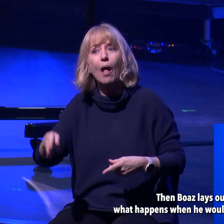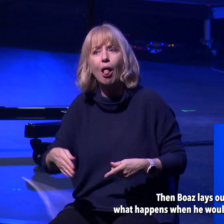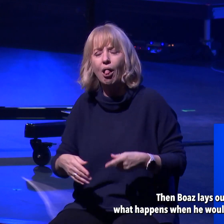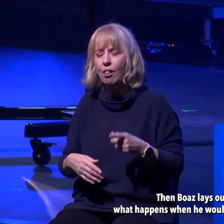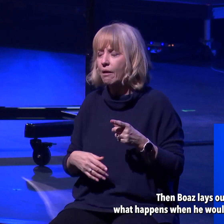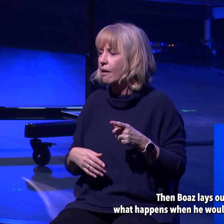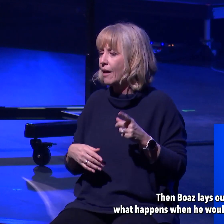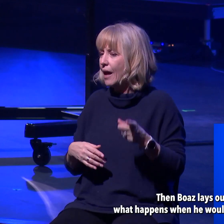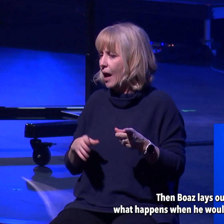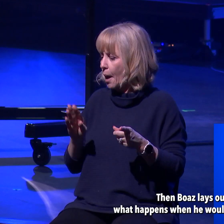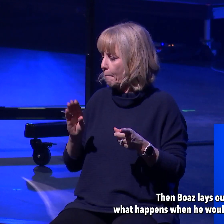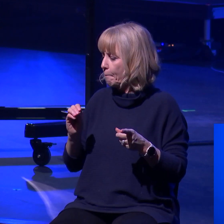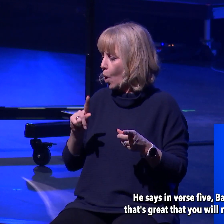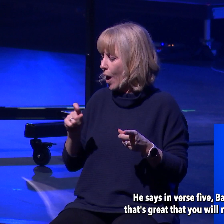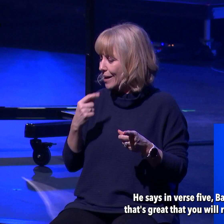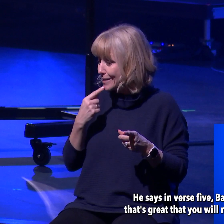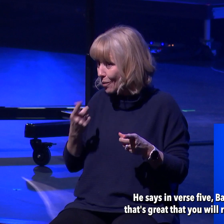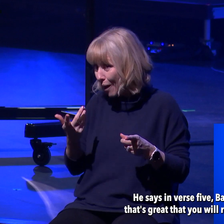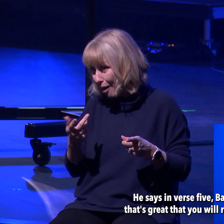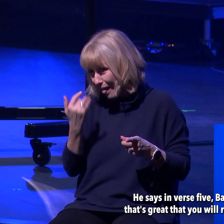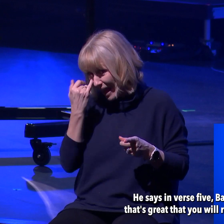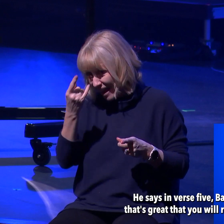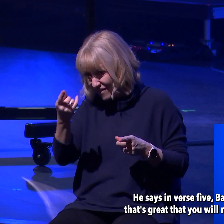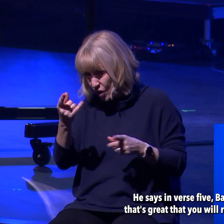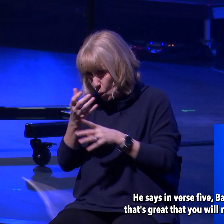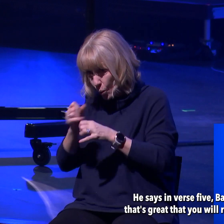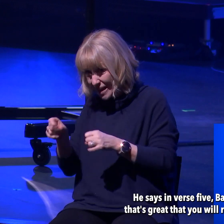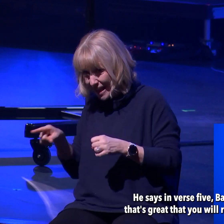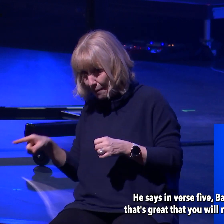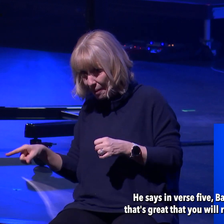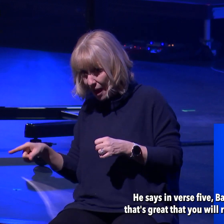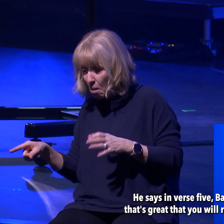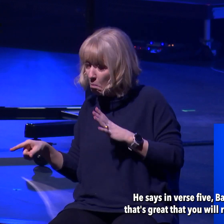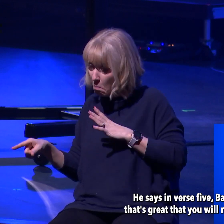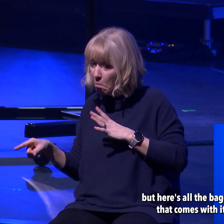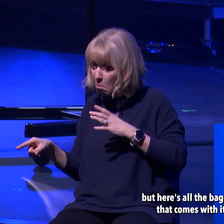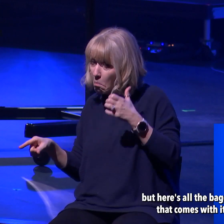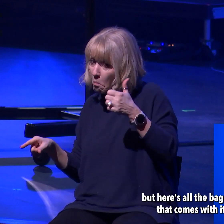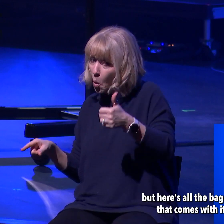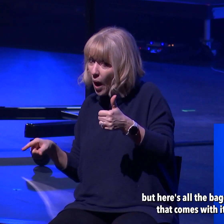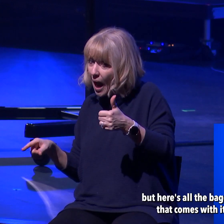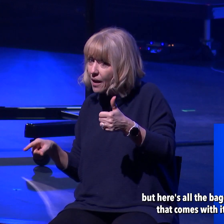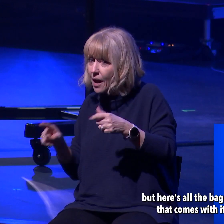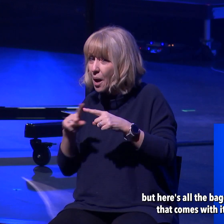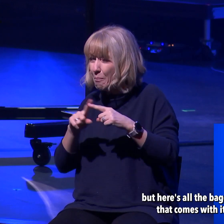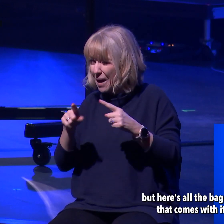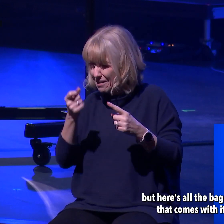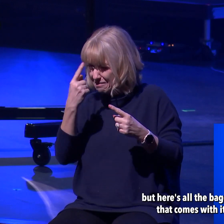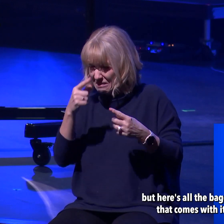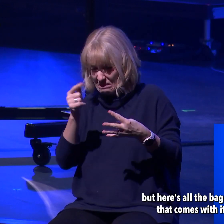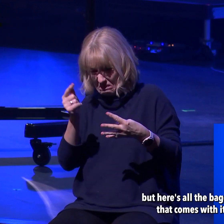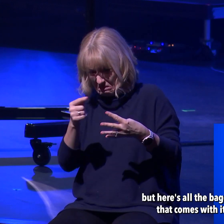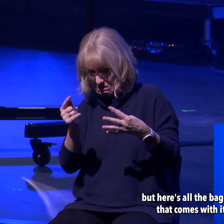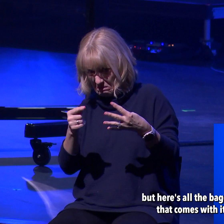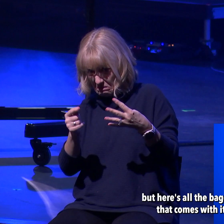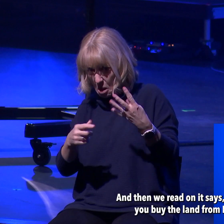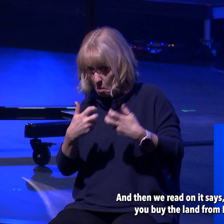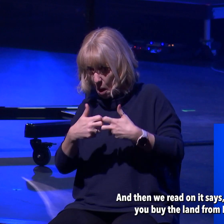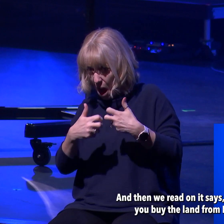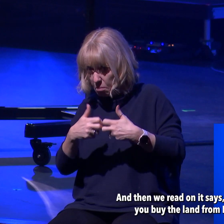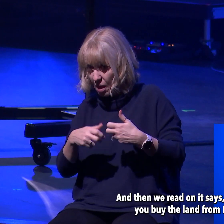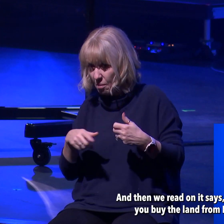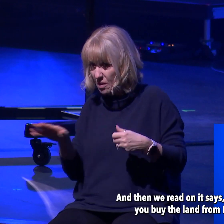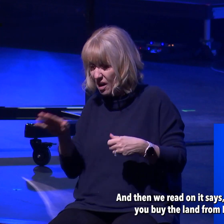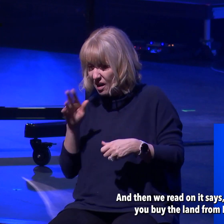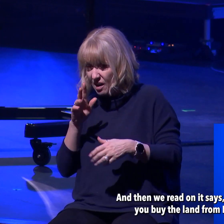what happens when he would redeem it. He says in verse 5, basically, that's great that you will redeem it, but here's all the baggage that comes with it. And